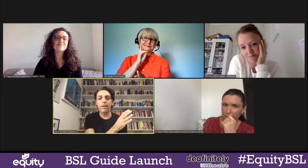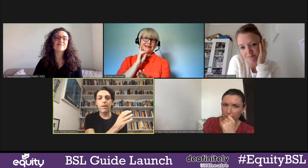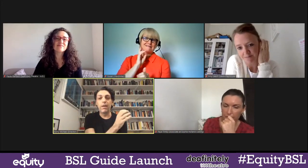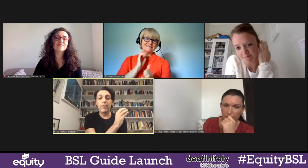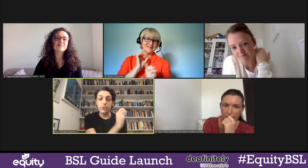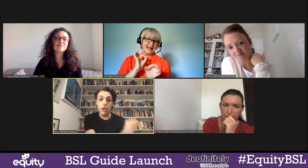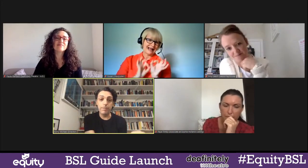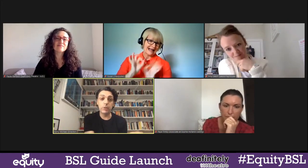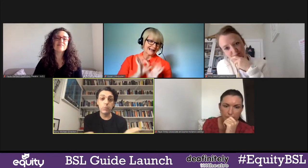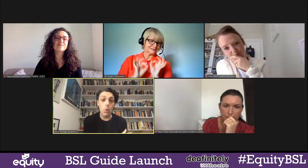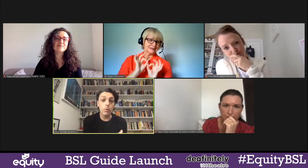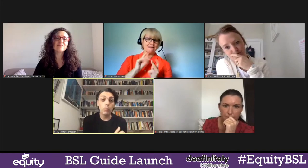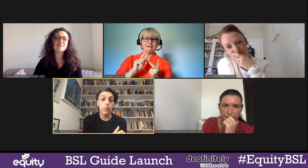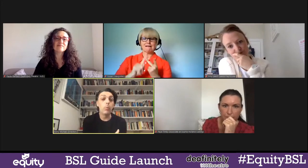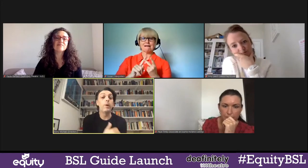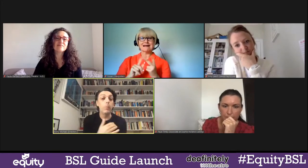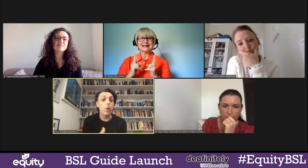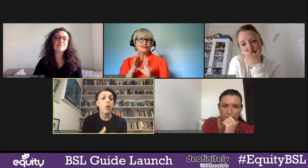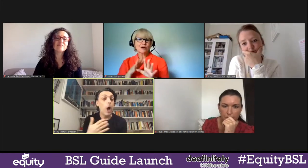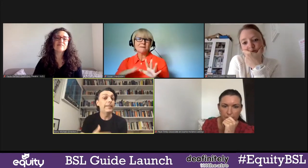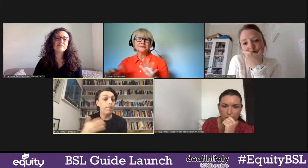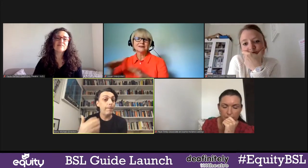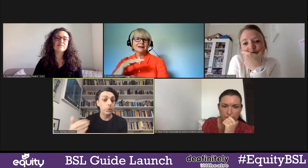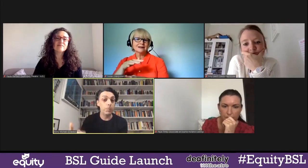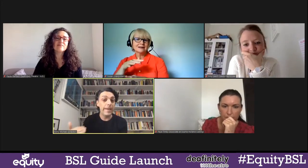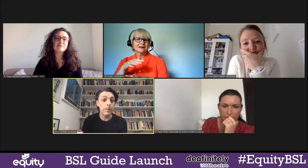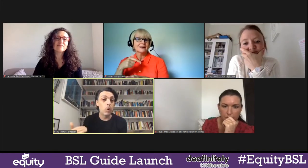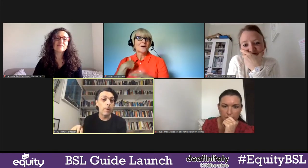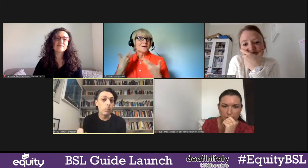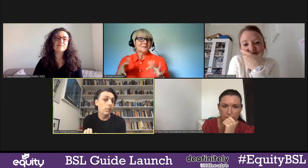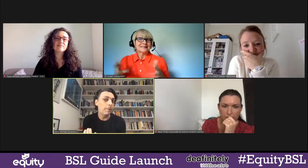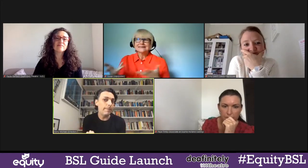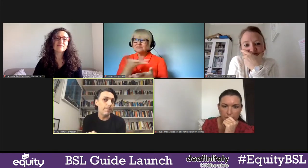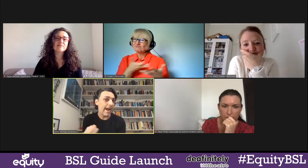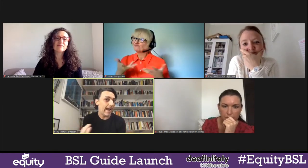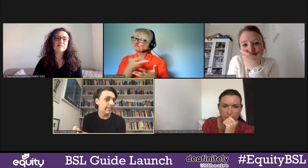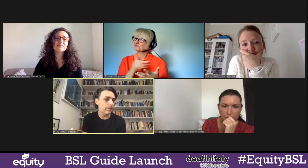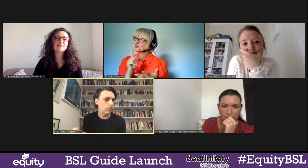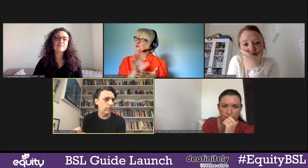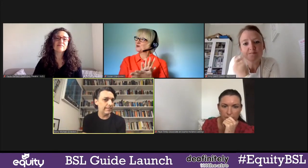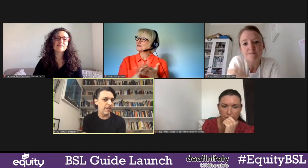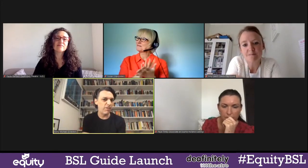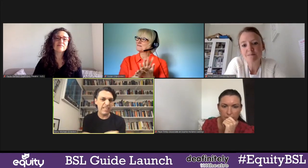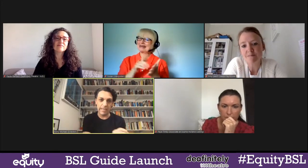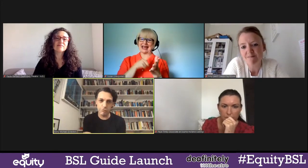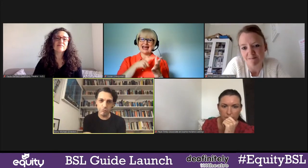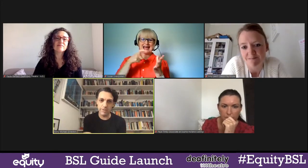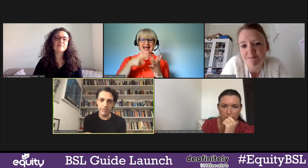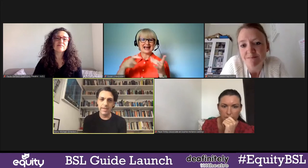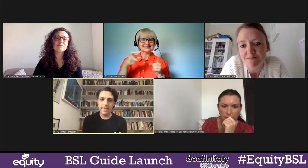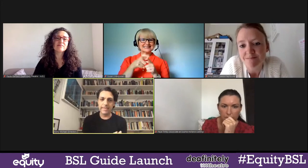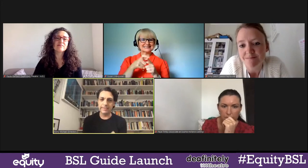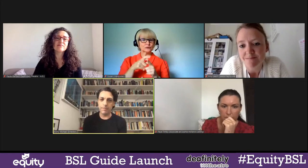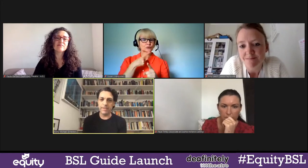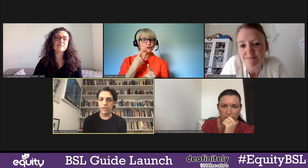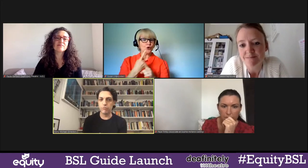the interpreters were all, a debate would mean what we mean by acid. Well, is that the drug? Is it something that